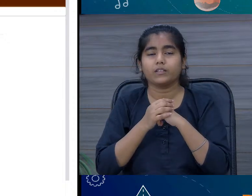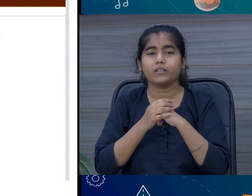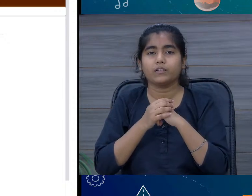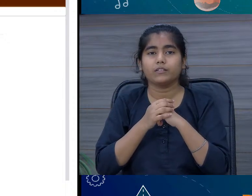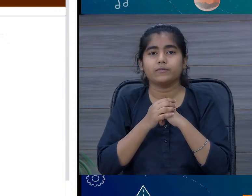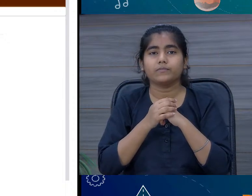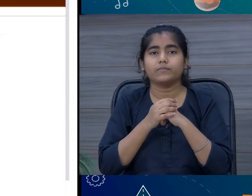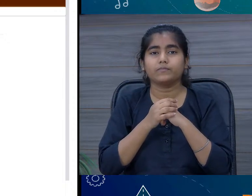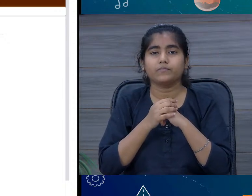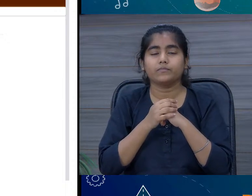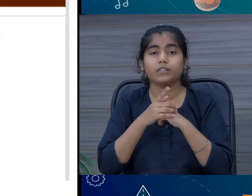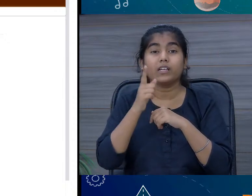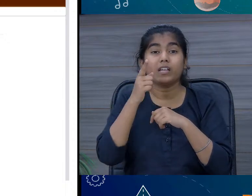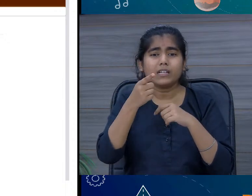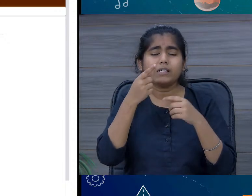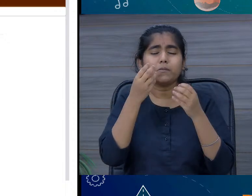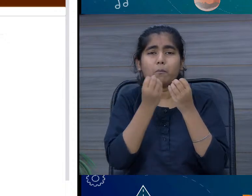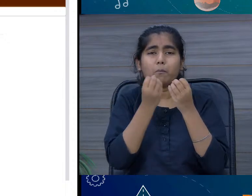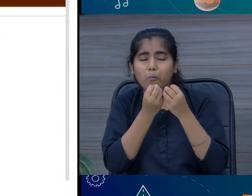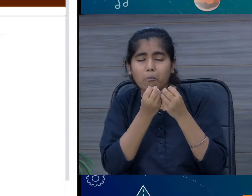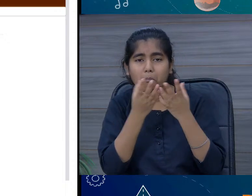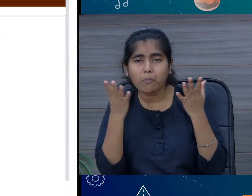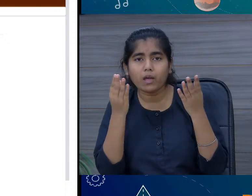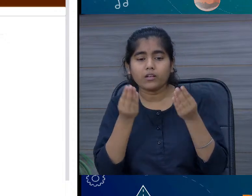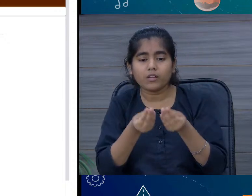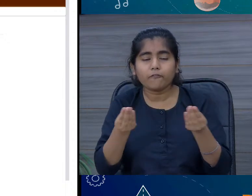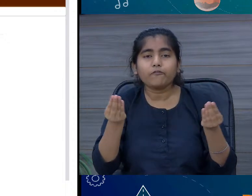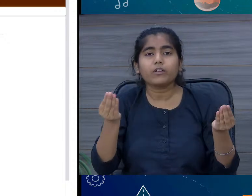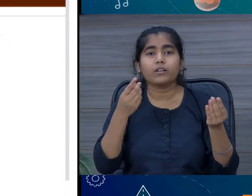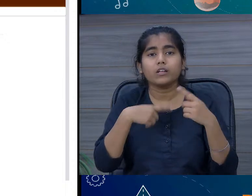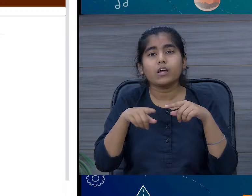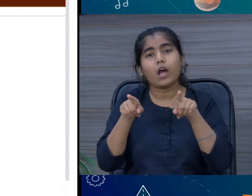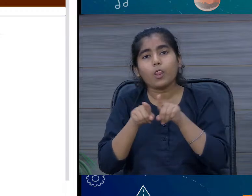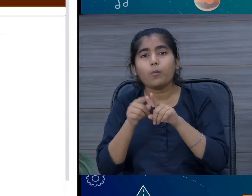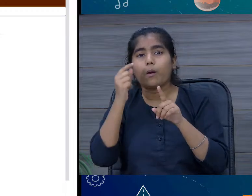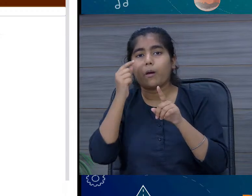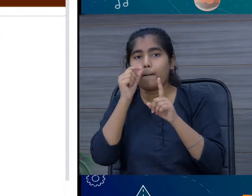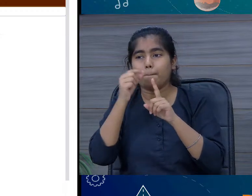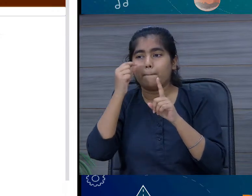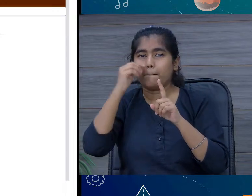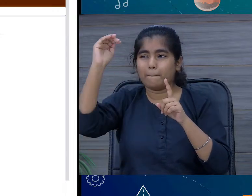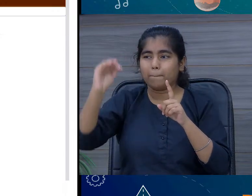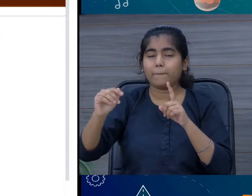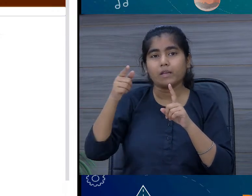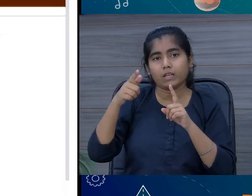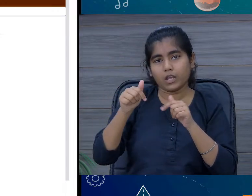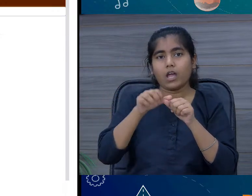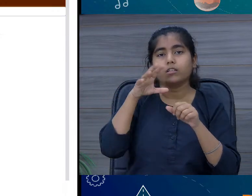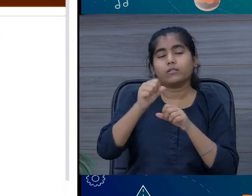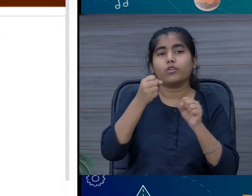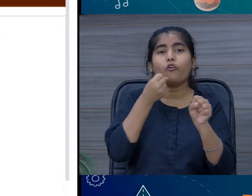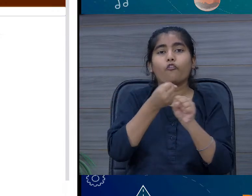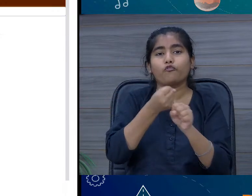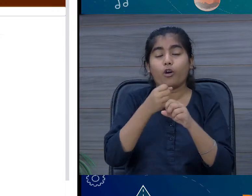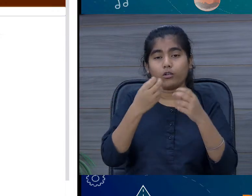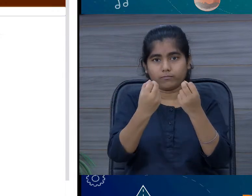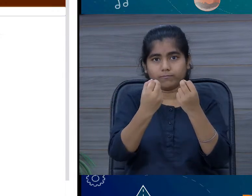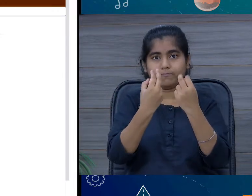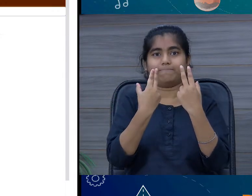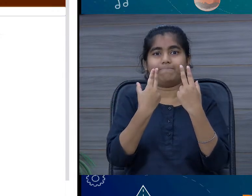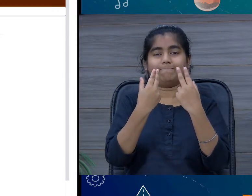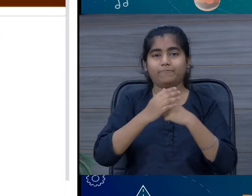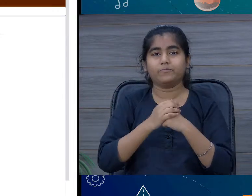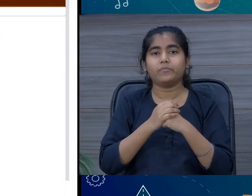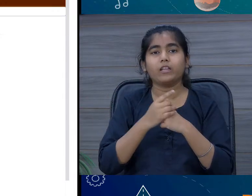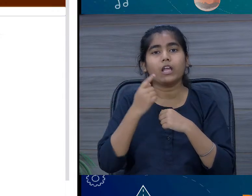it has so many resources, and again the Priya the accessibility warrior is highlighted here. And